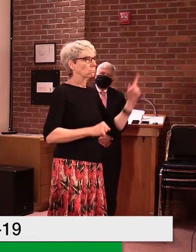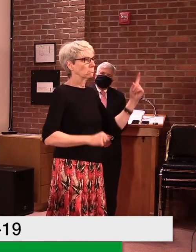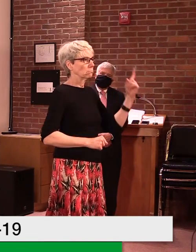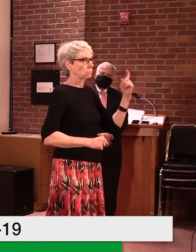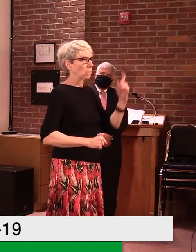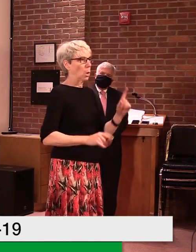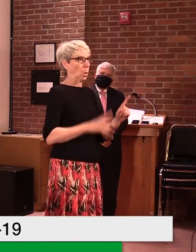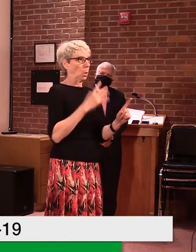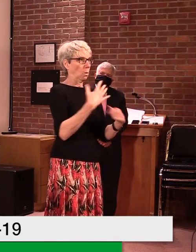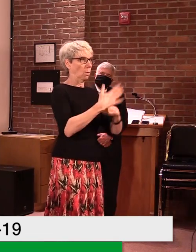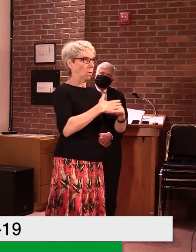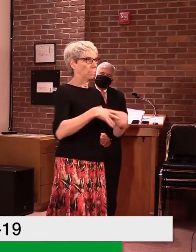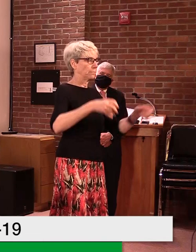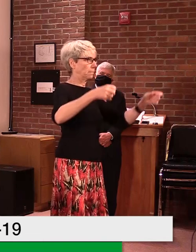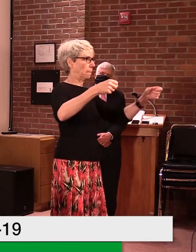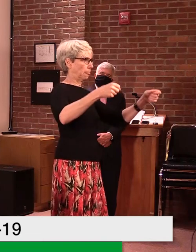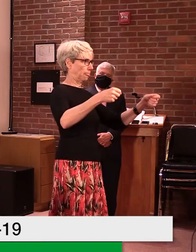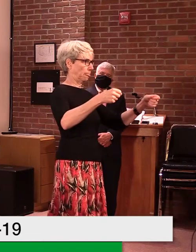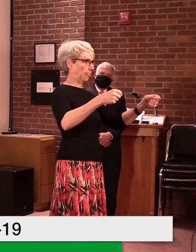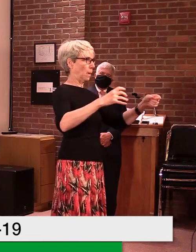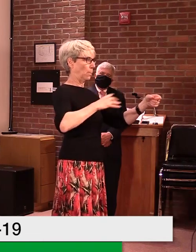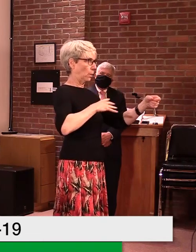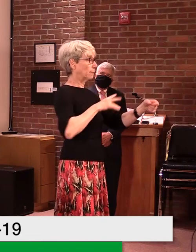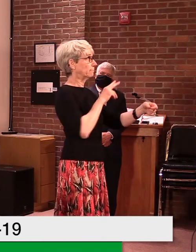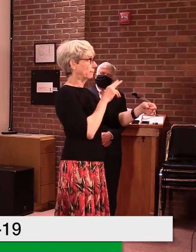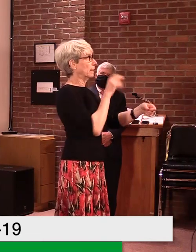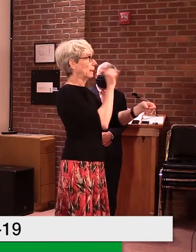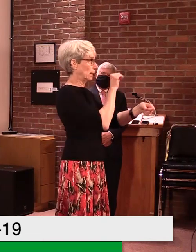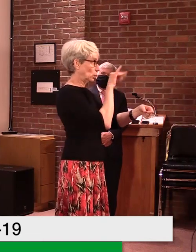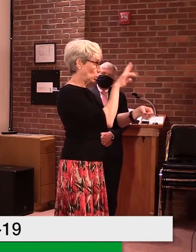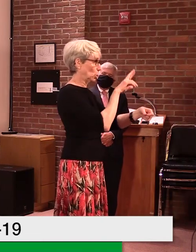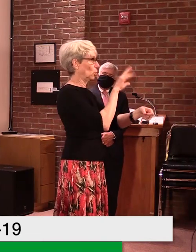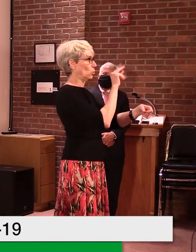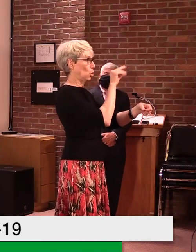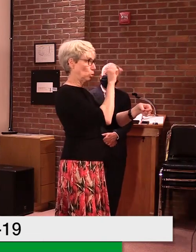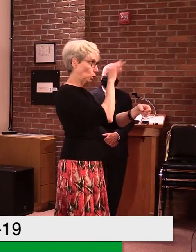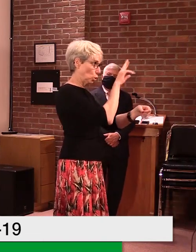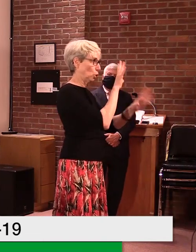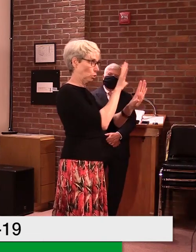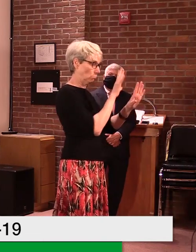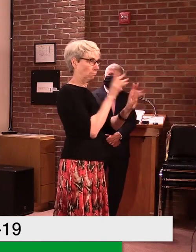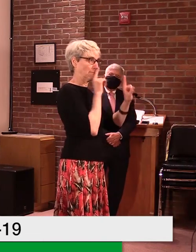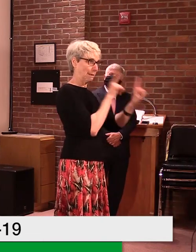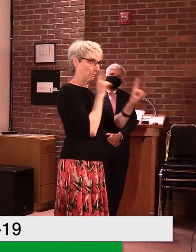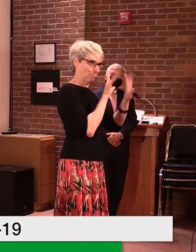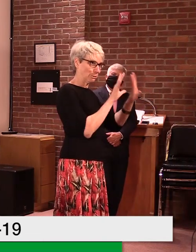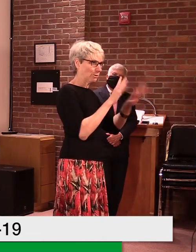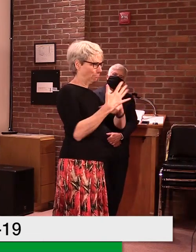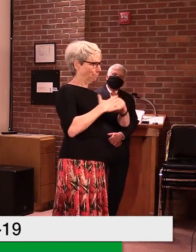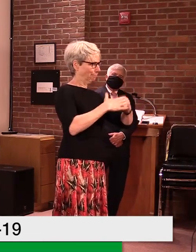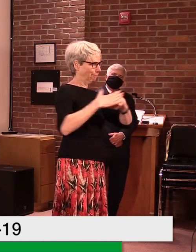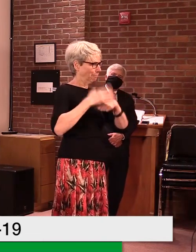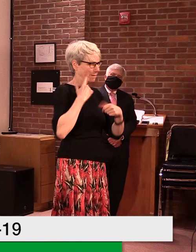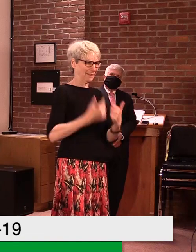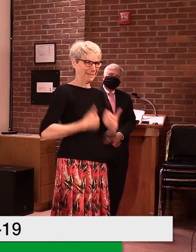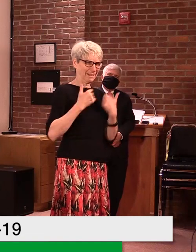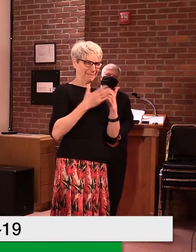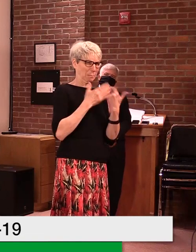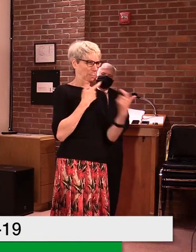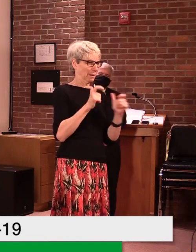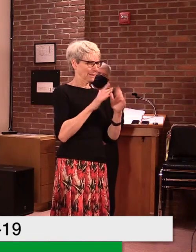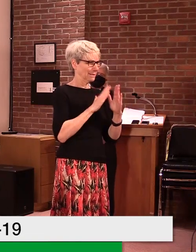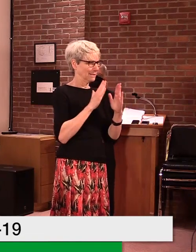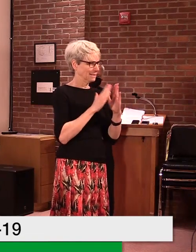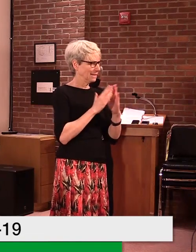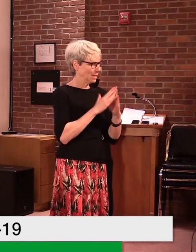to be polite, spoke when spoken to, answered questions, stuff like that. And even for those of